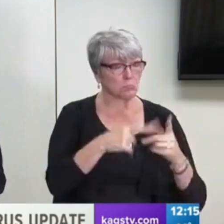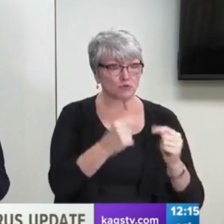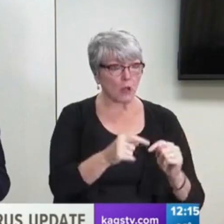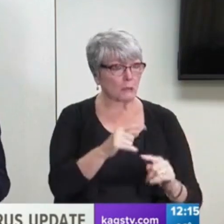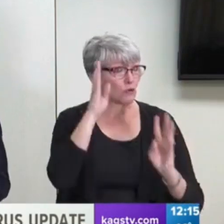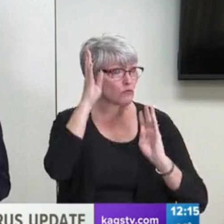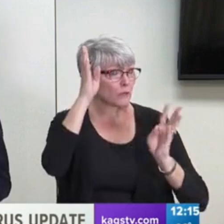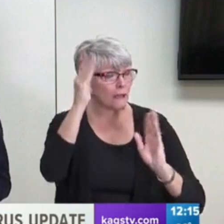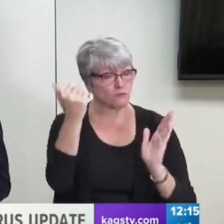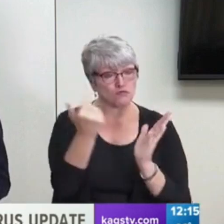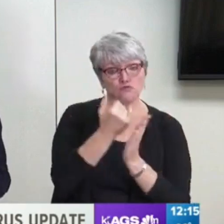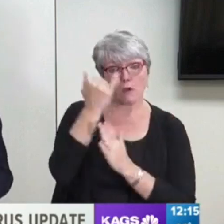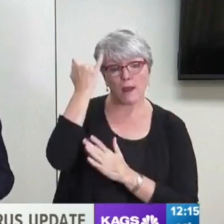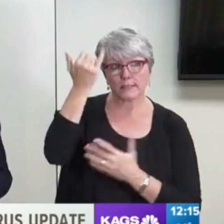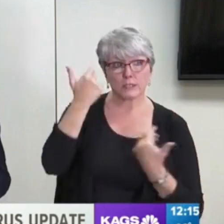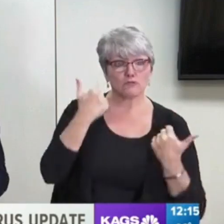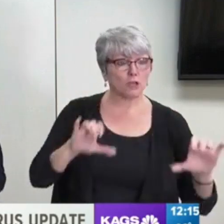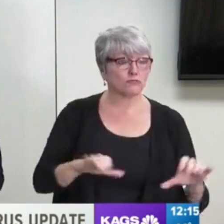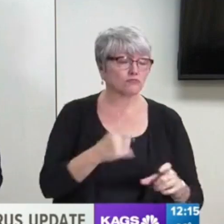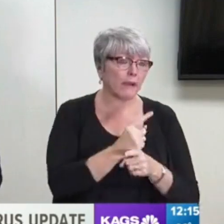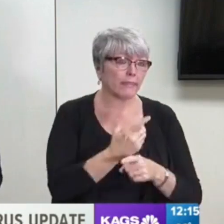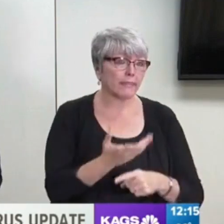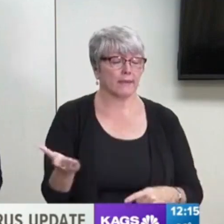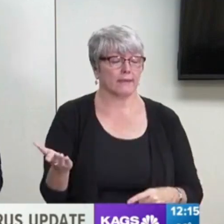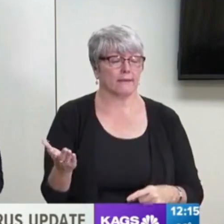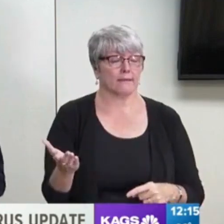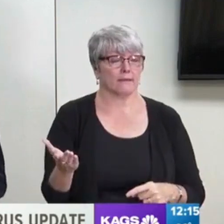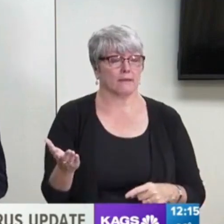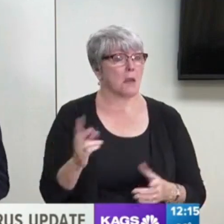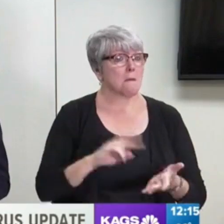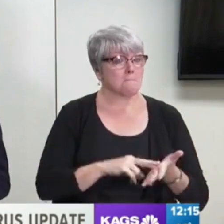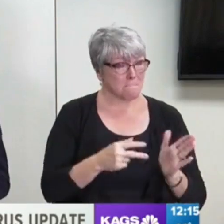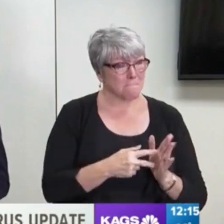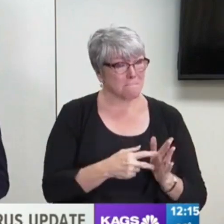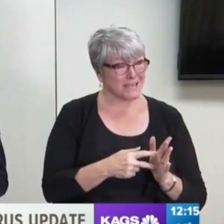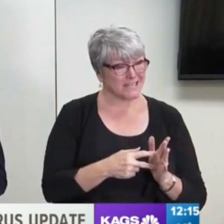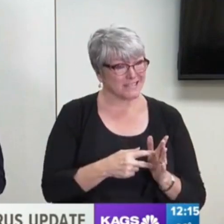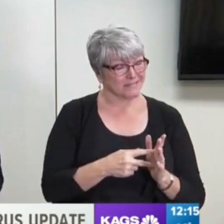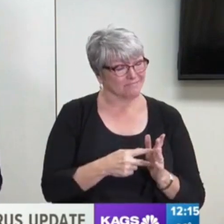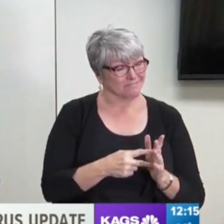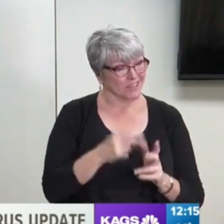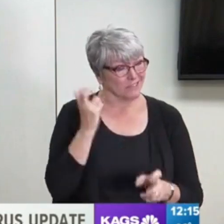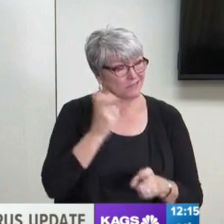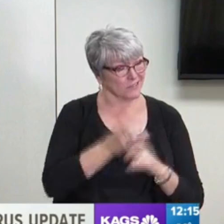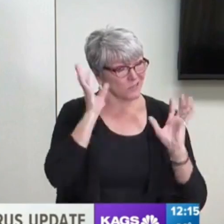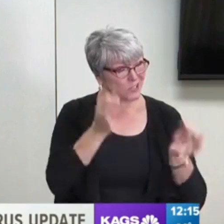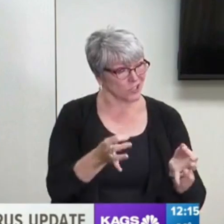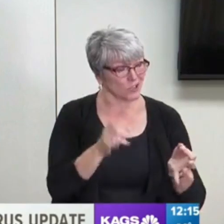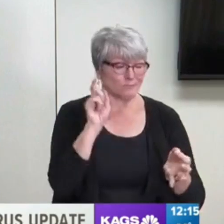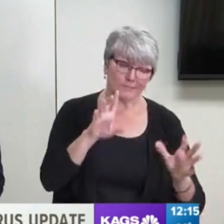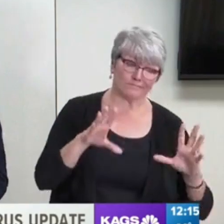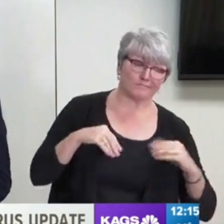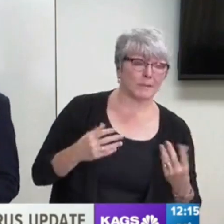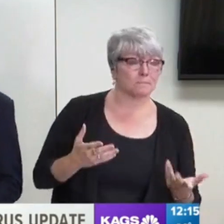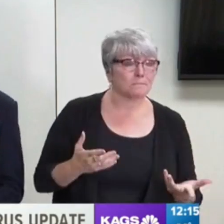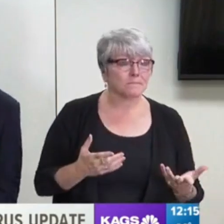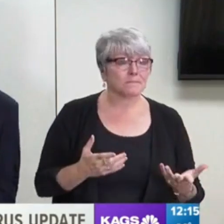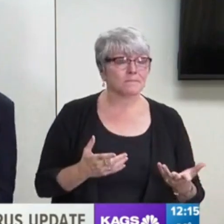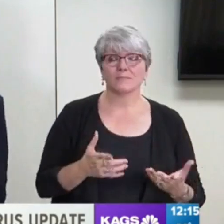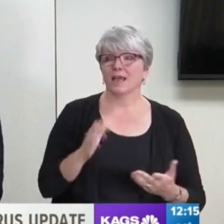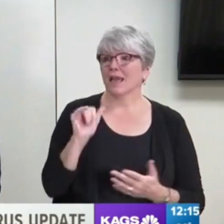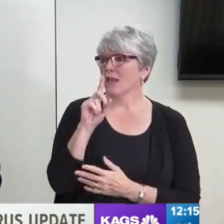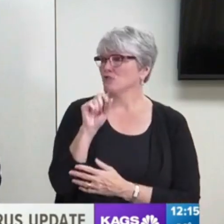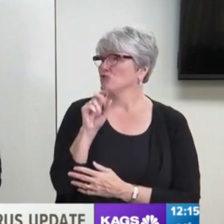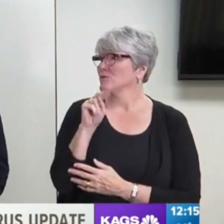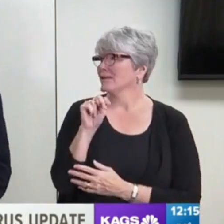We're trying to be innovative. We are trying to do the right thing. And that means making hard decisions, and we'll continue to do that. This is Andrew